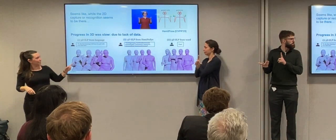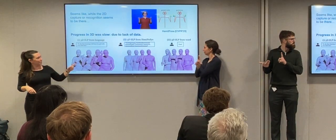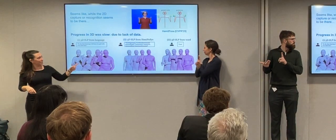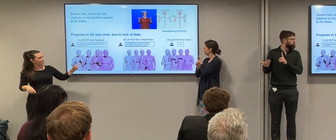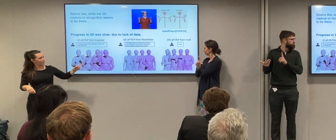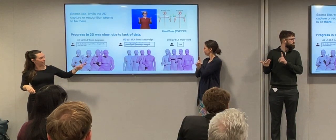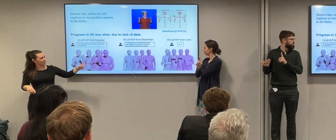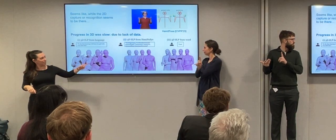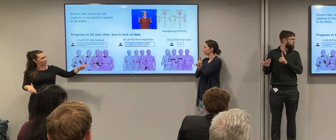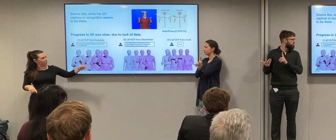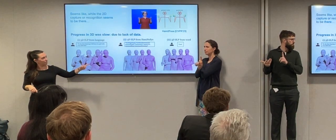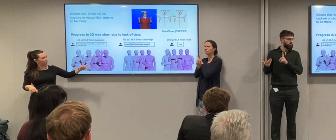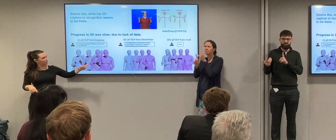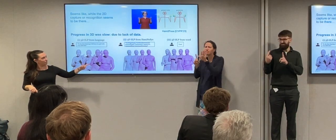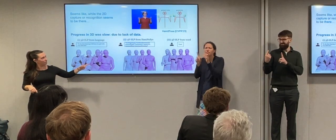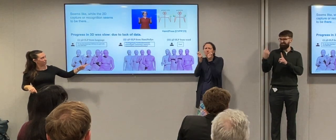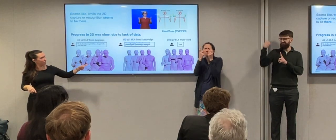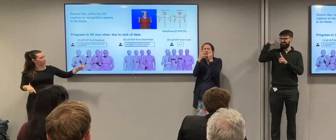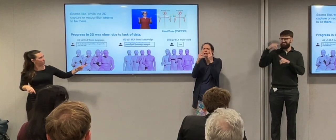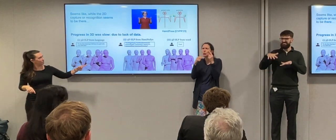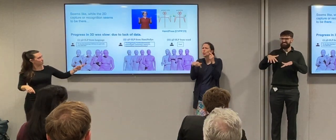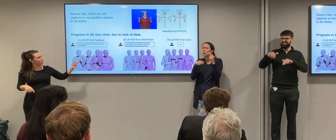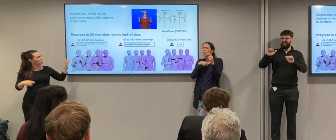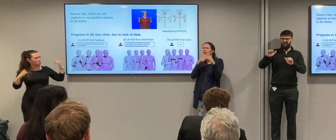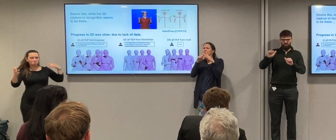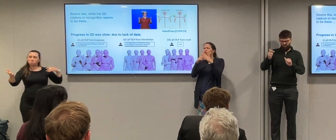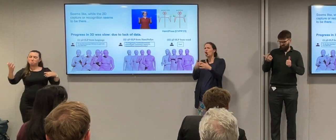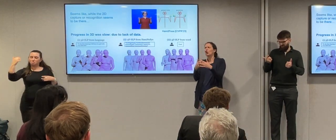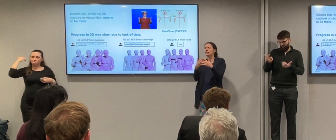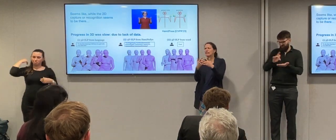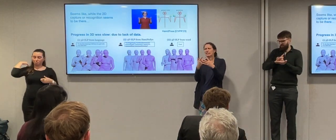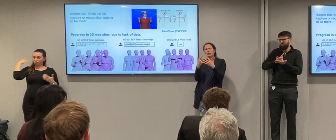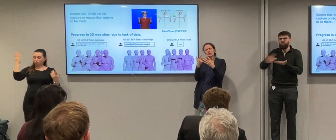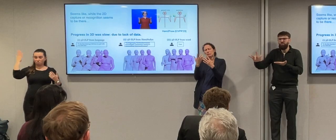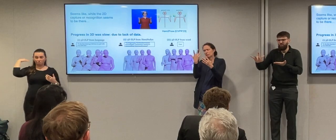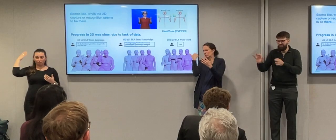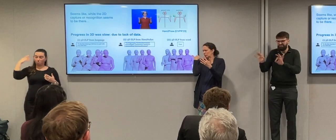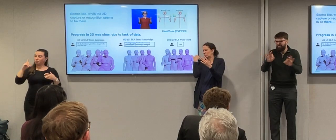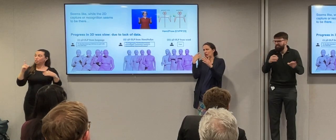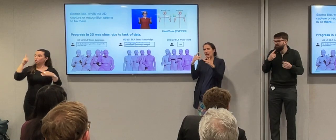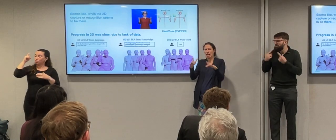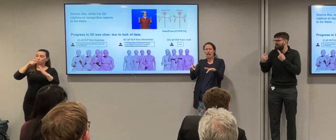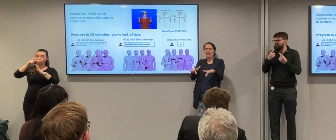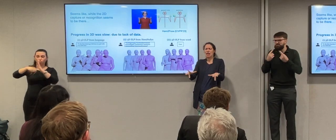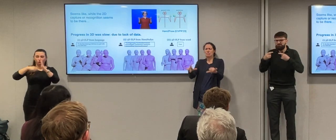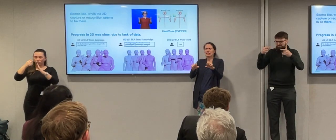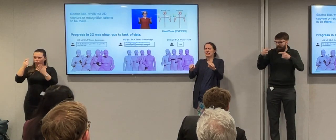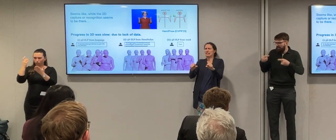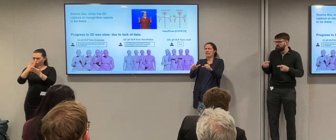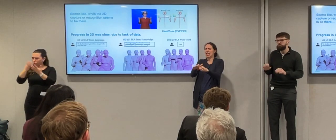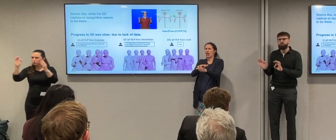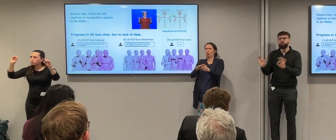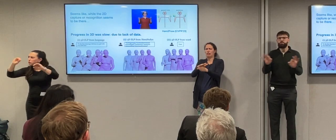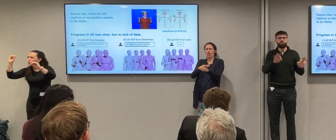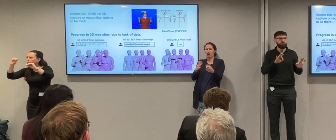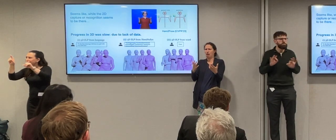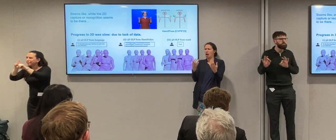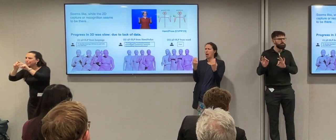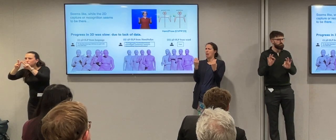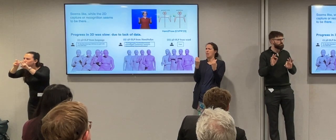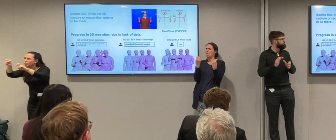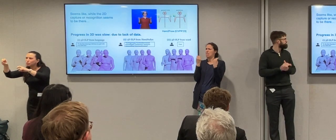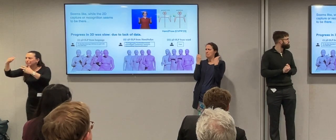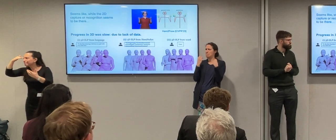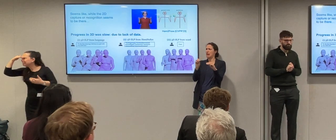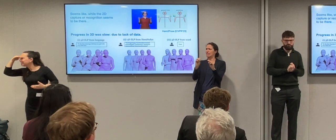when we started, unfortunately, it was quite an empty area. Okay, and the methods